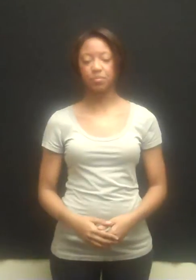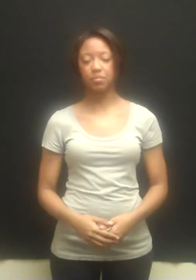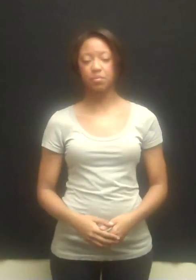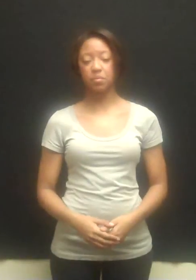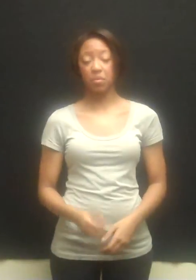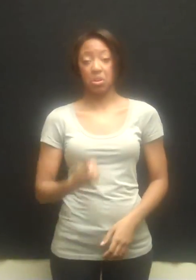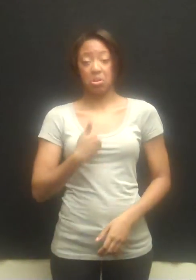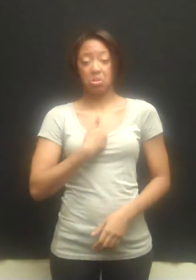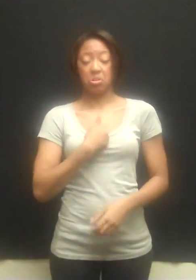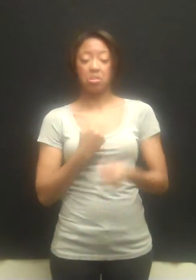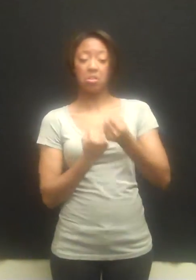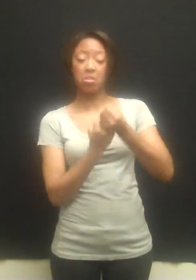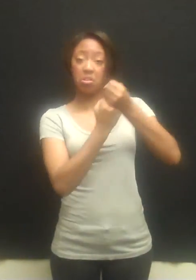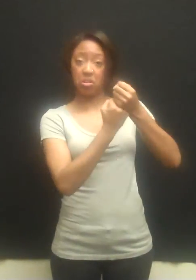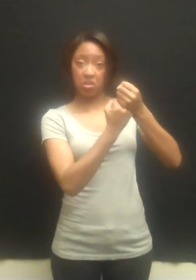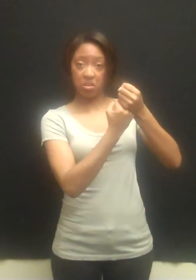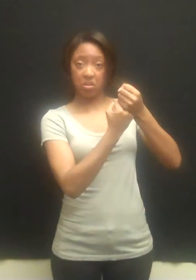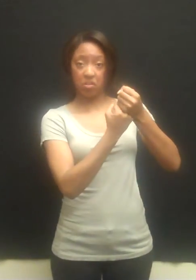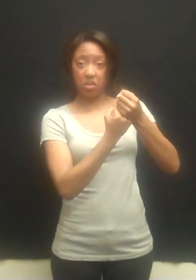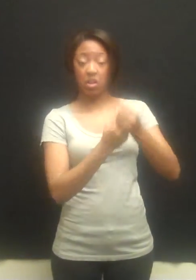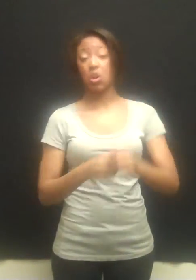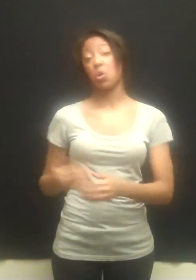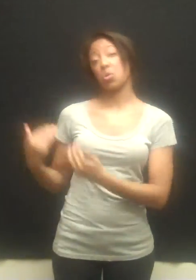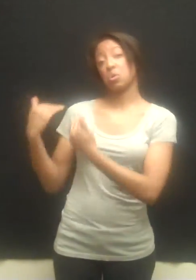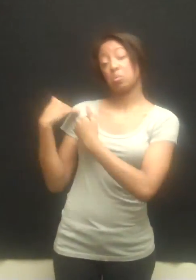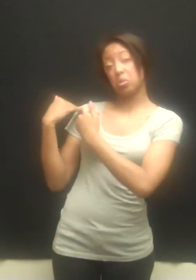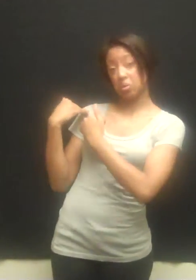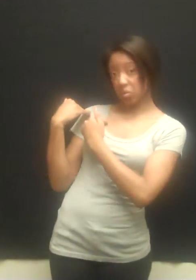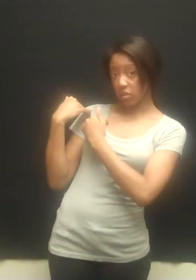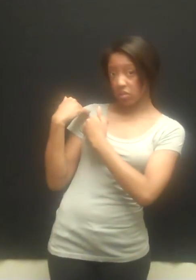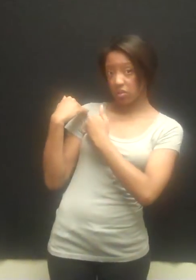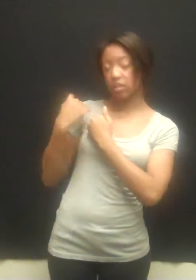Self-advocating and your responsibility as far as asking for the right type of accommodations.